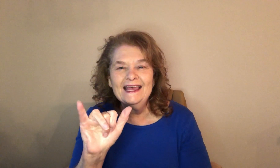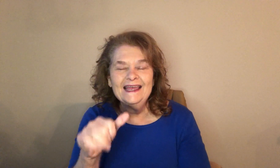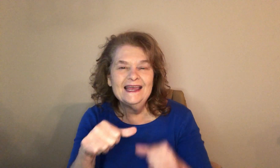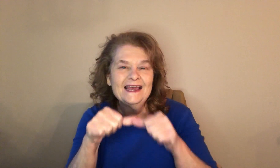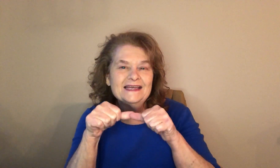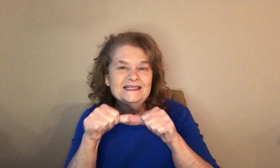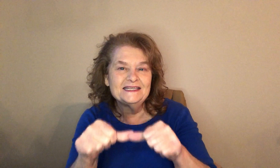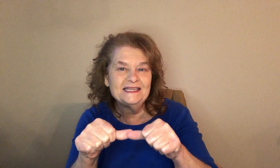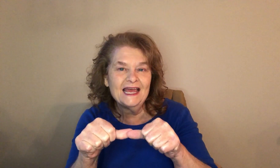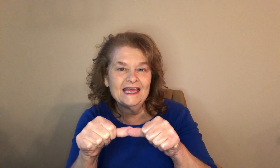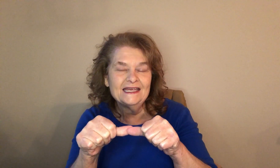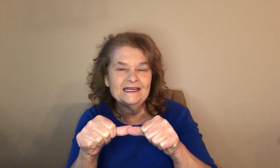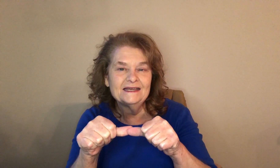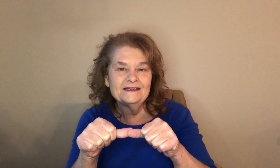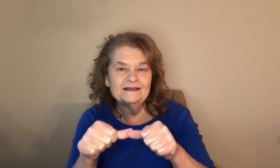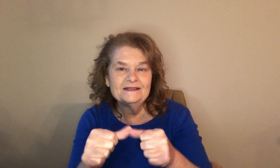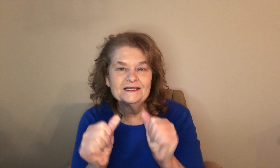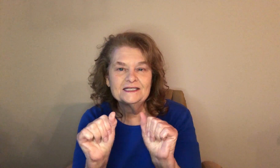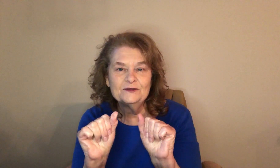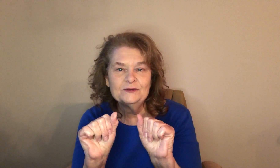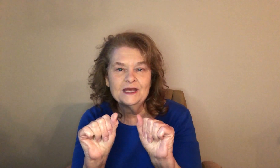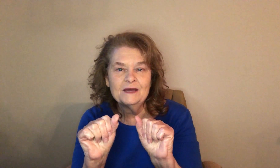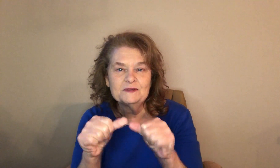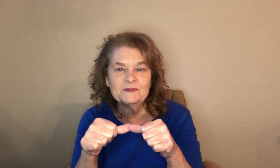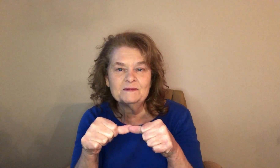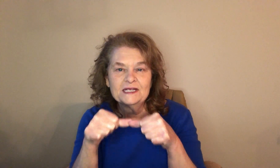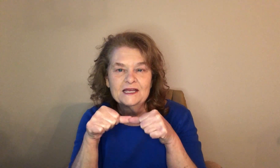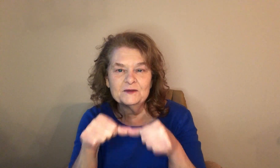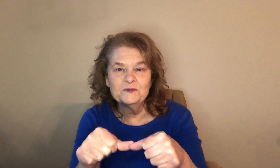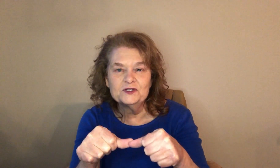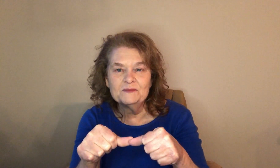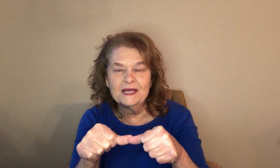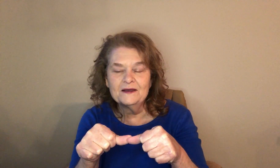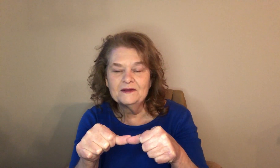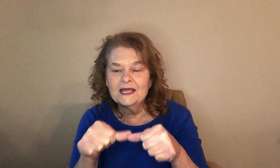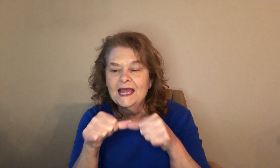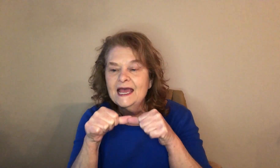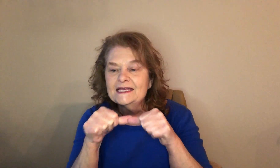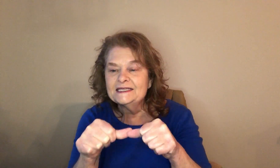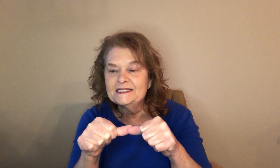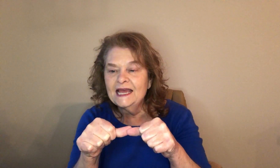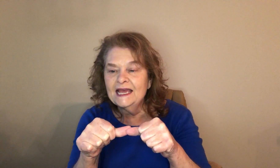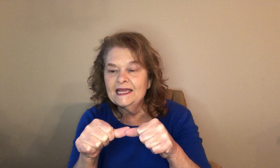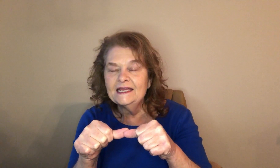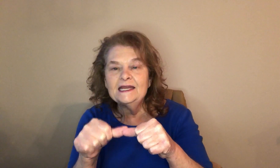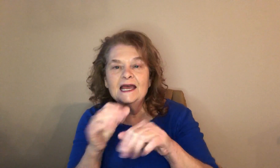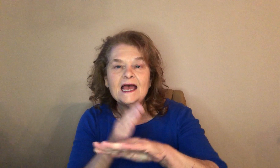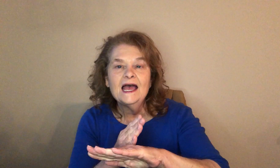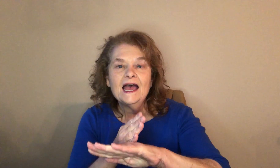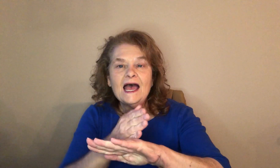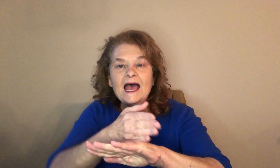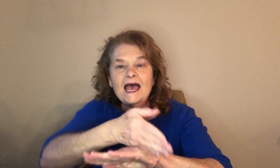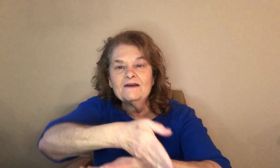They stayed. Just do thumbs, put them together and push them out. Stayed